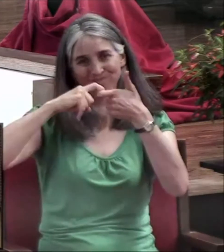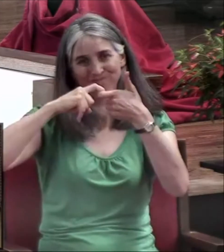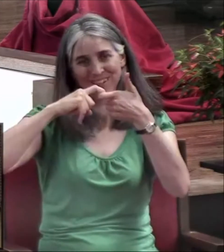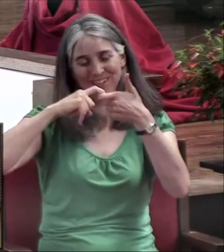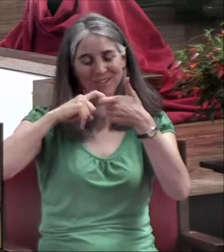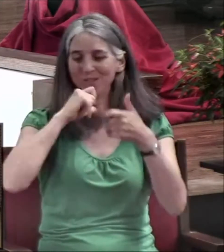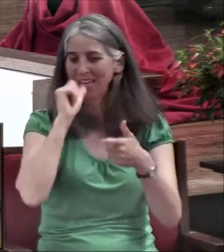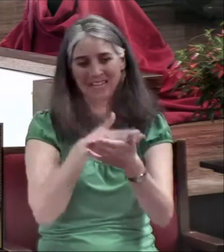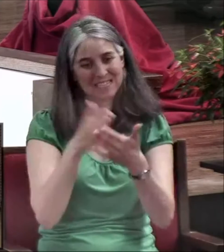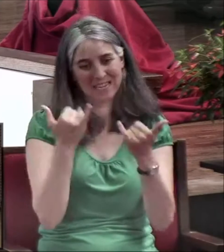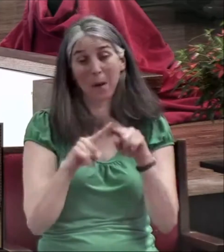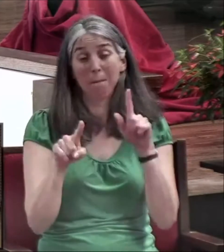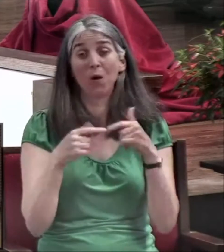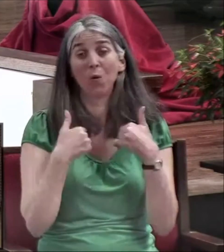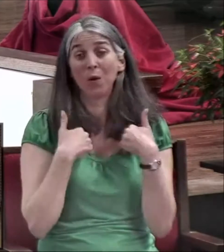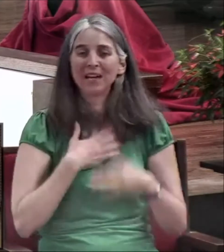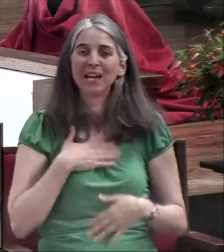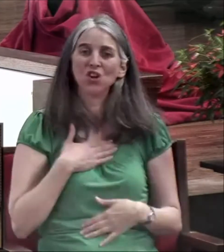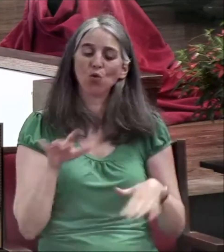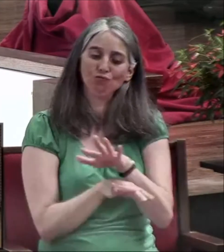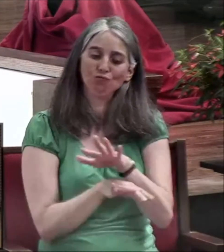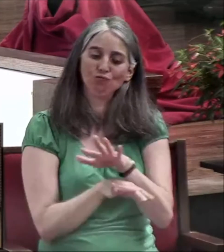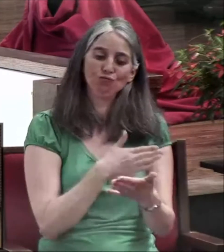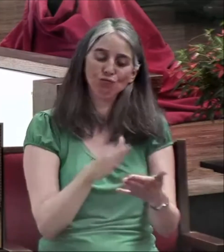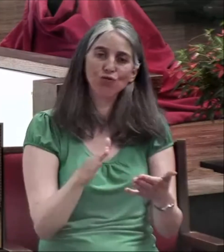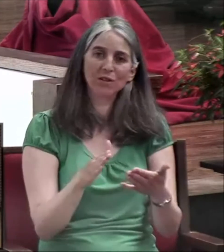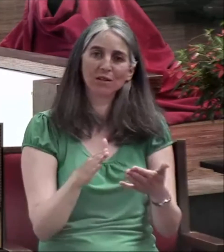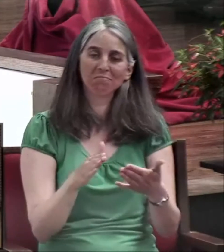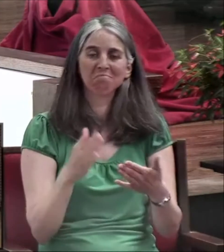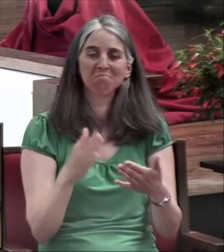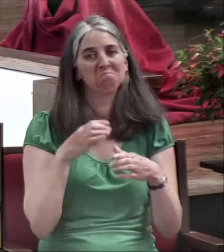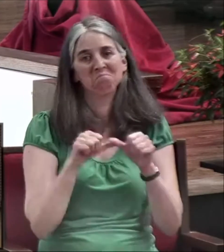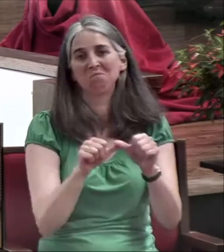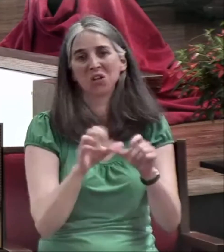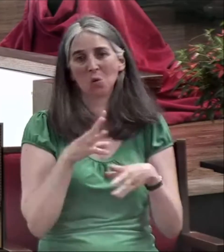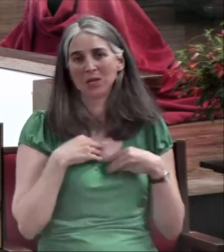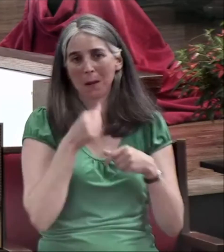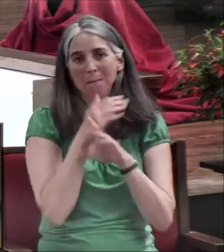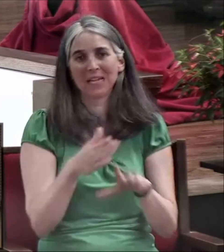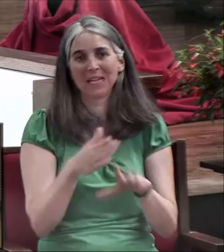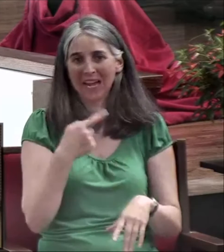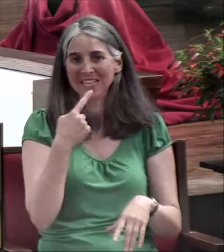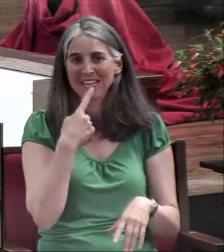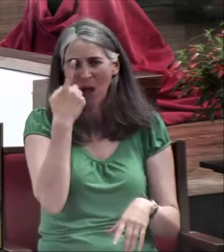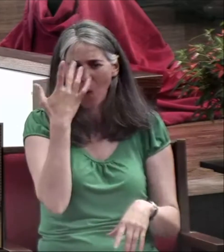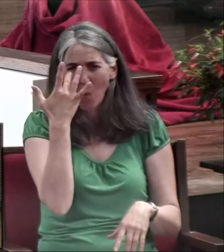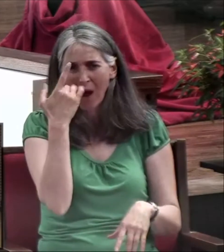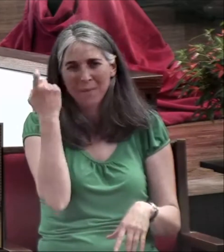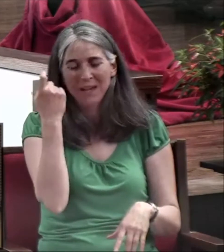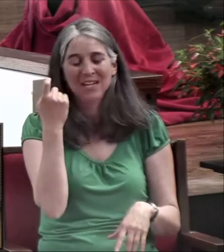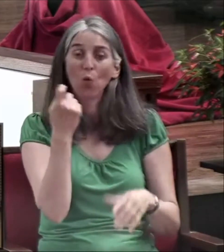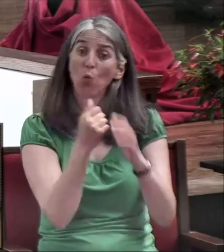music. So far we've been able to make that work, and it's been a blessing. But I'm saying this because